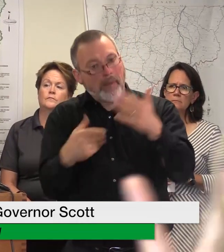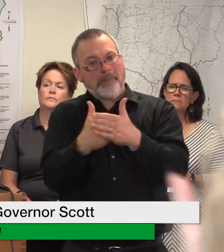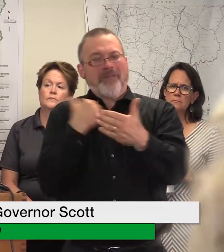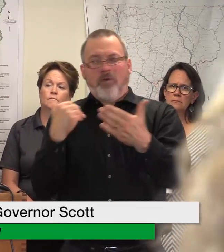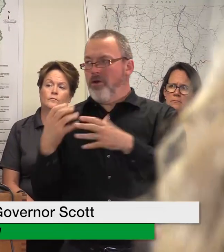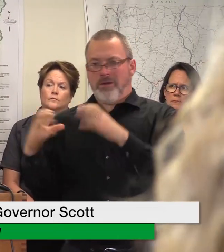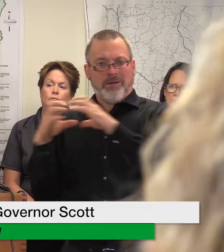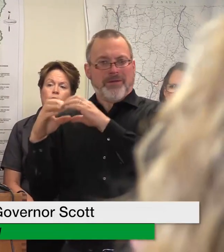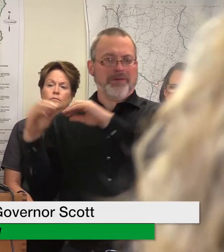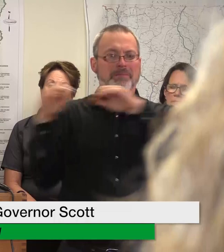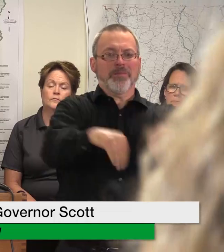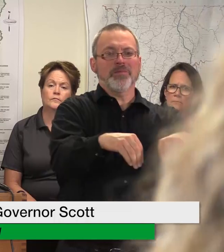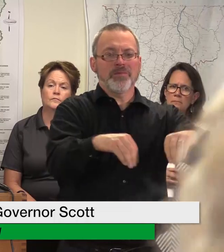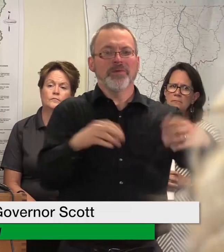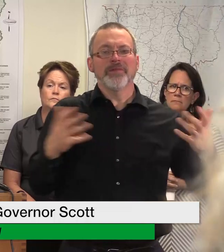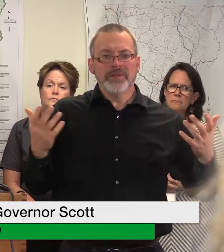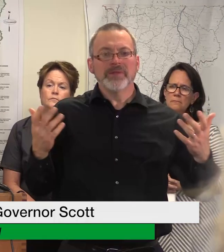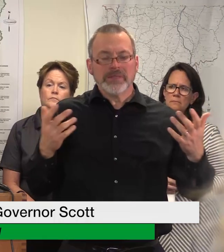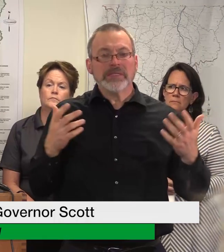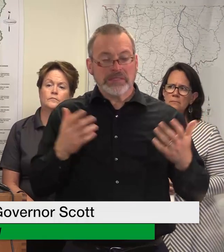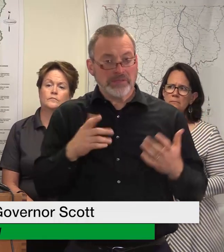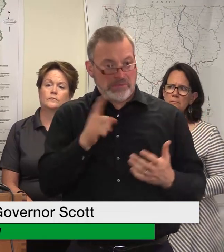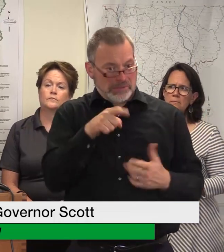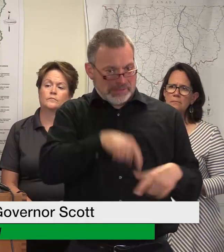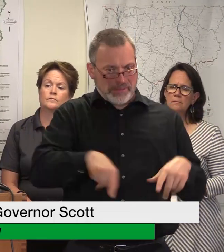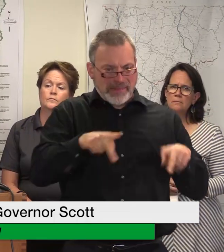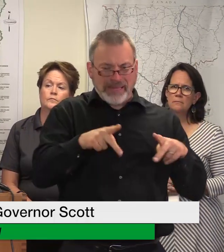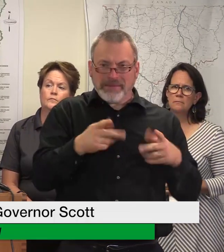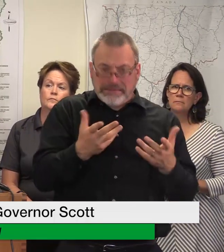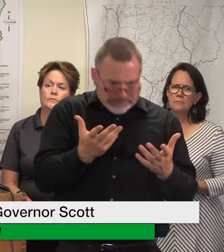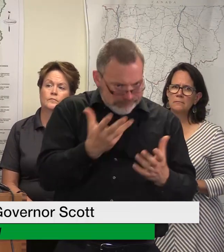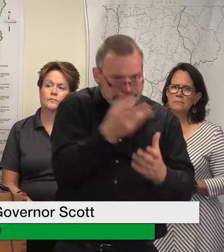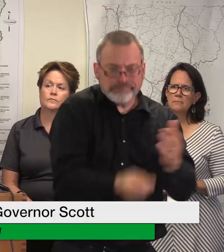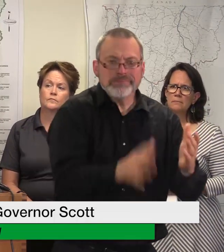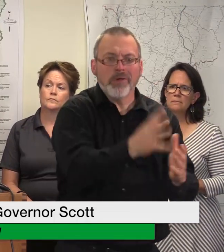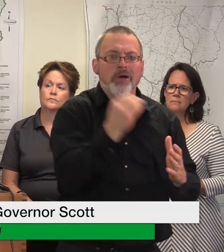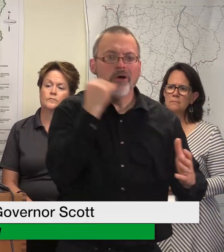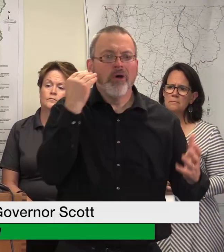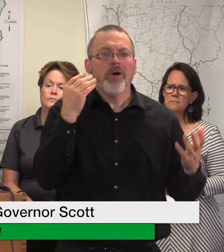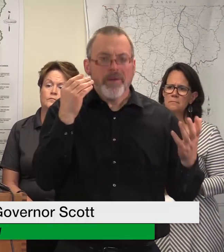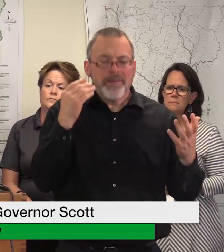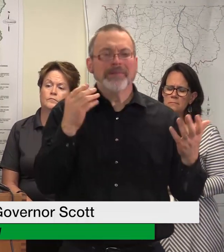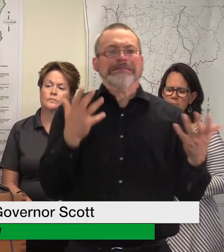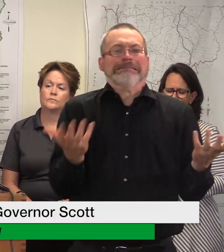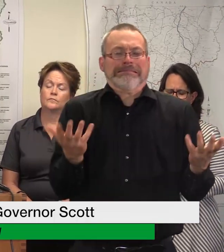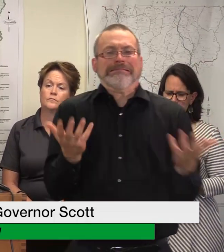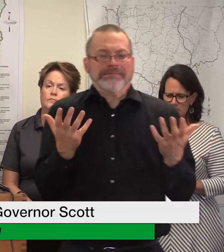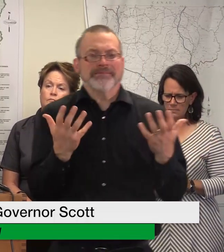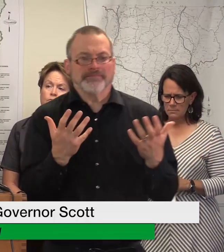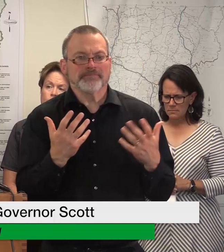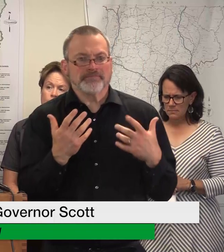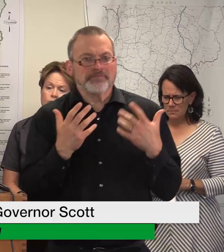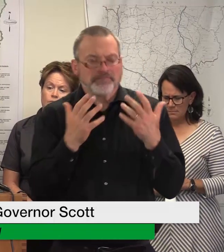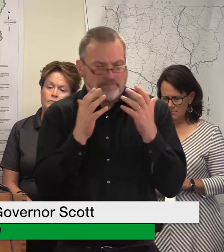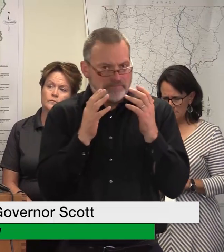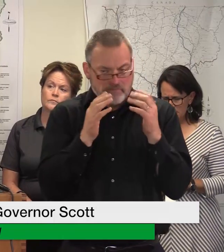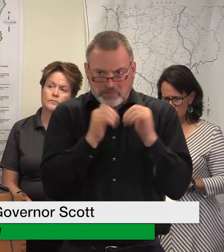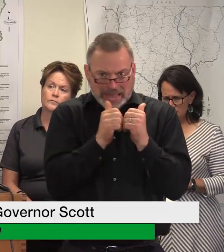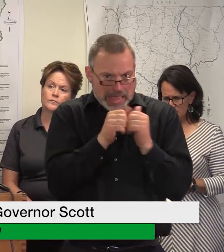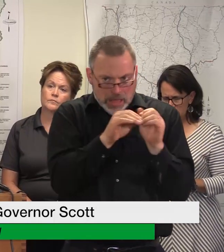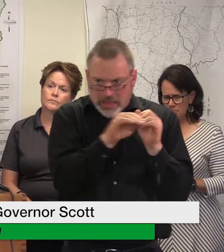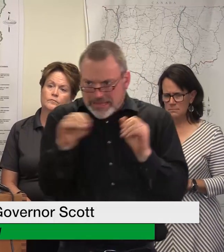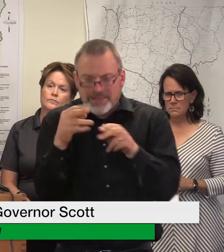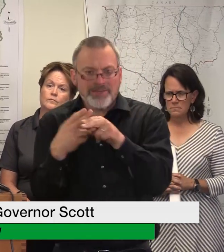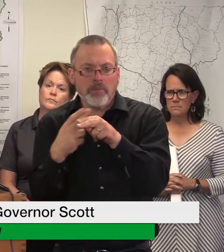been displaced are actually going to require this capability to help them while their